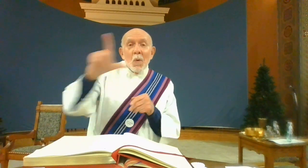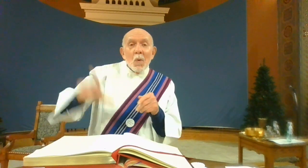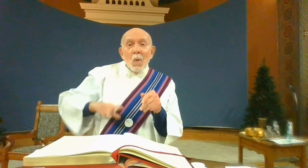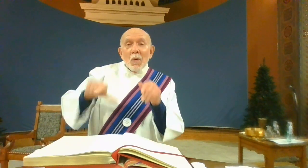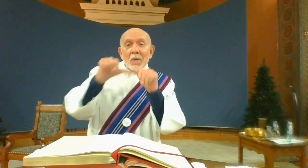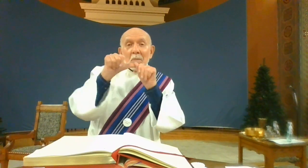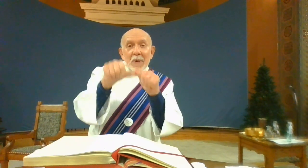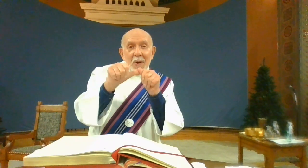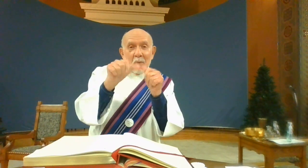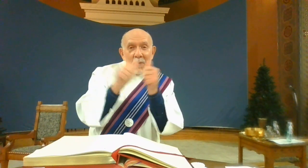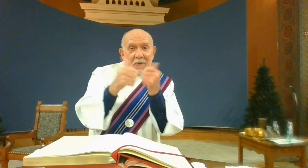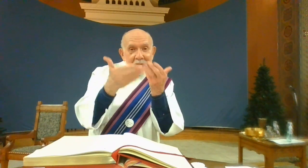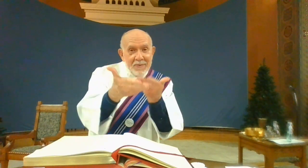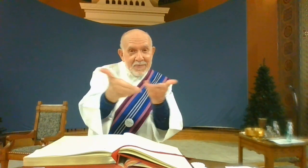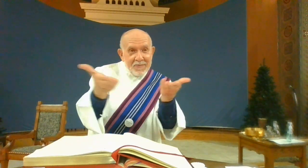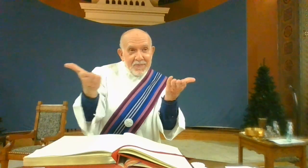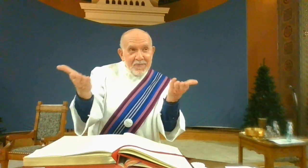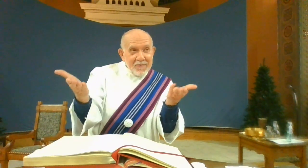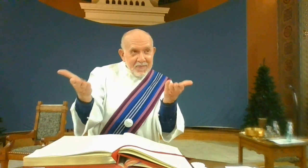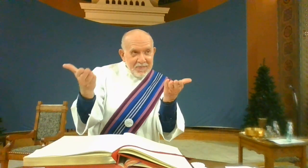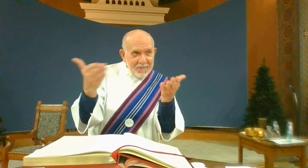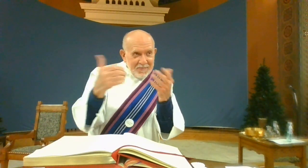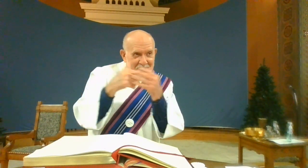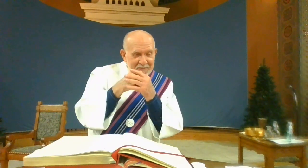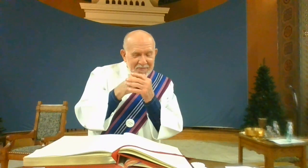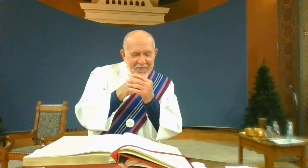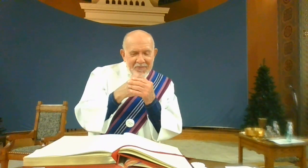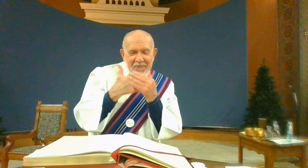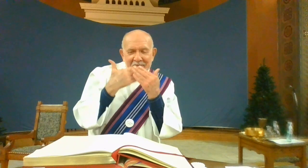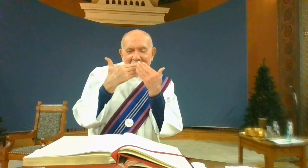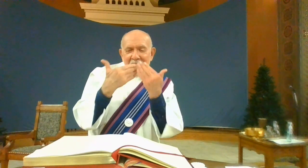The Lord be with you, and with your spirit.